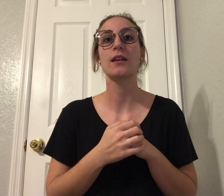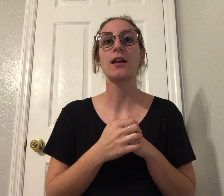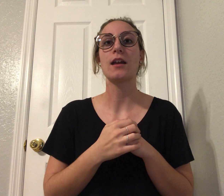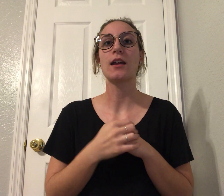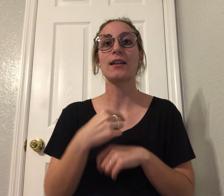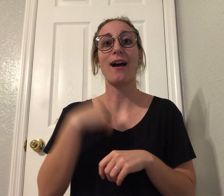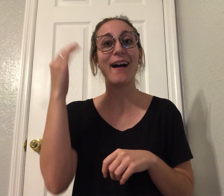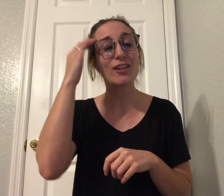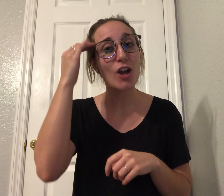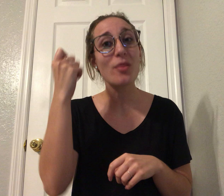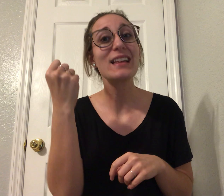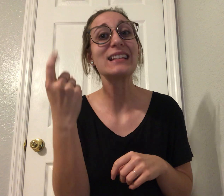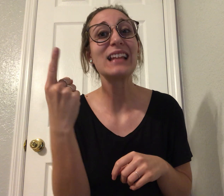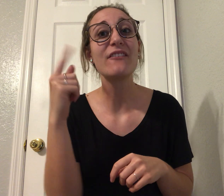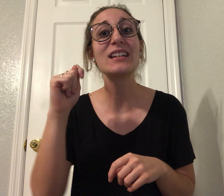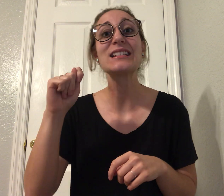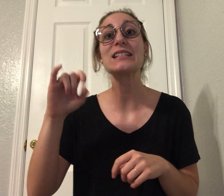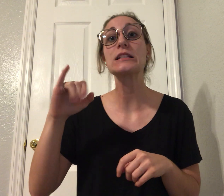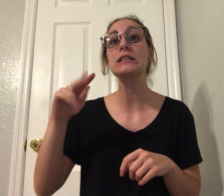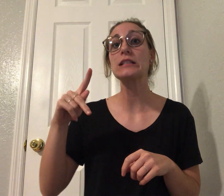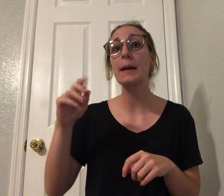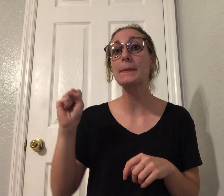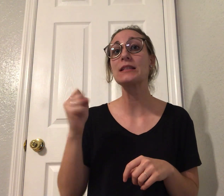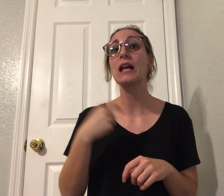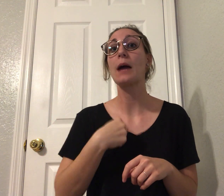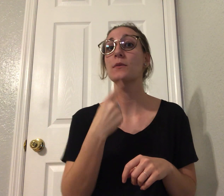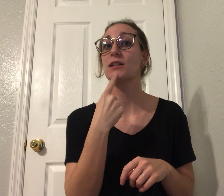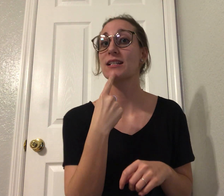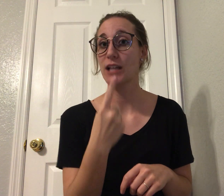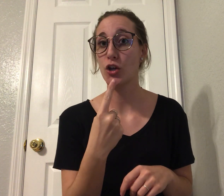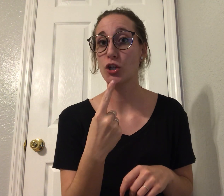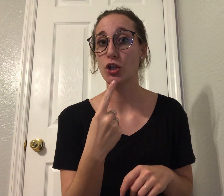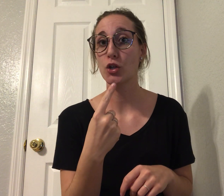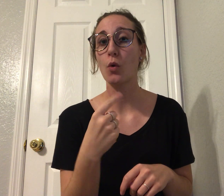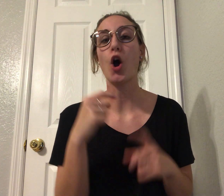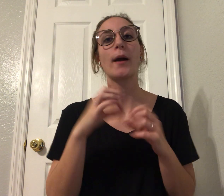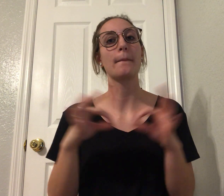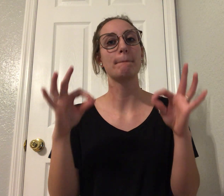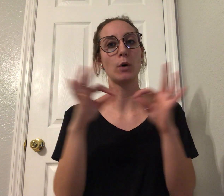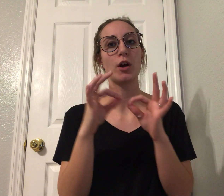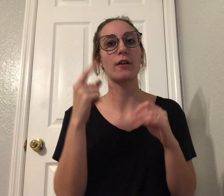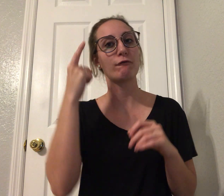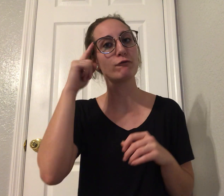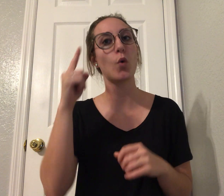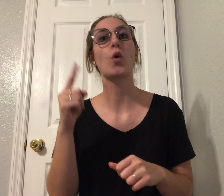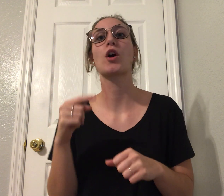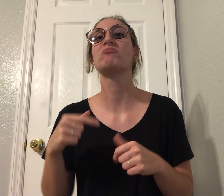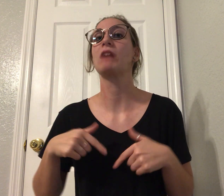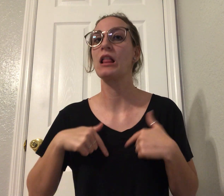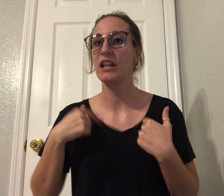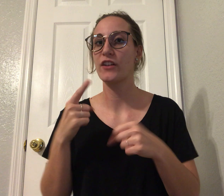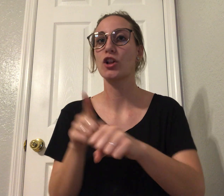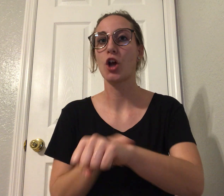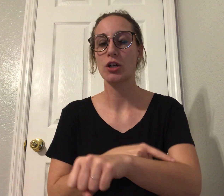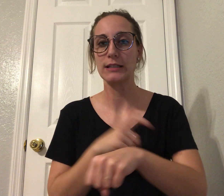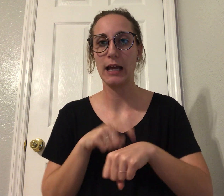are super important for longevity. And yes, equipment, and even the more pricey